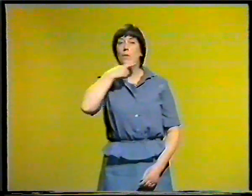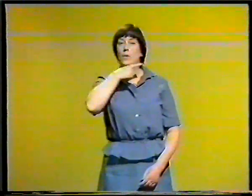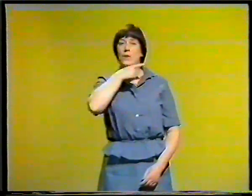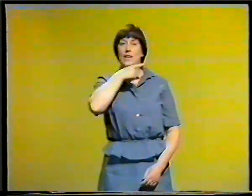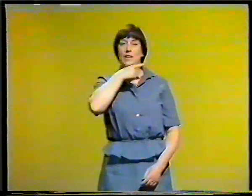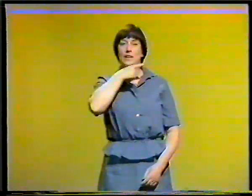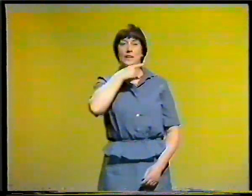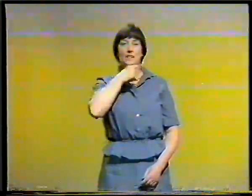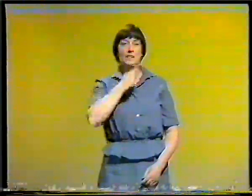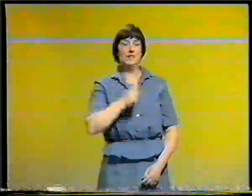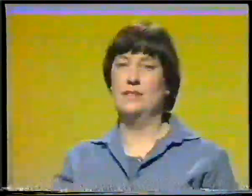Boy.